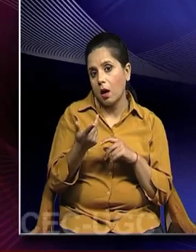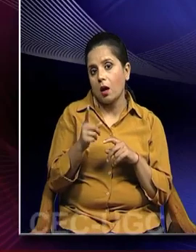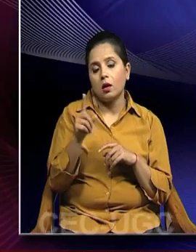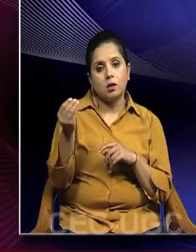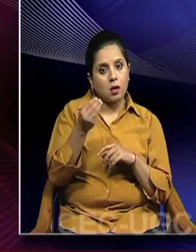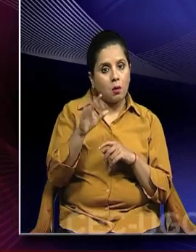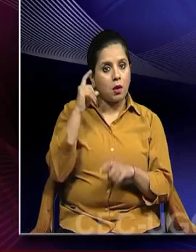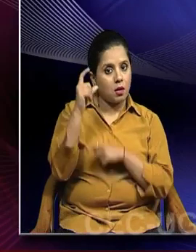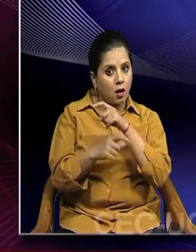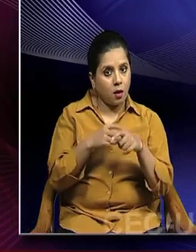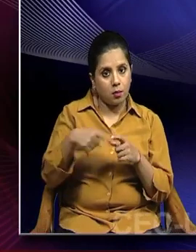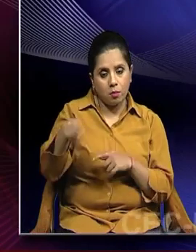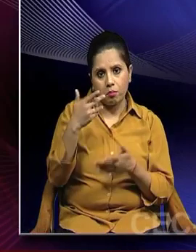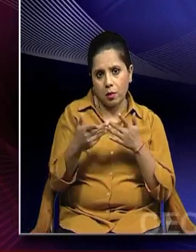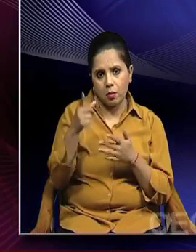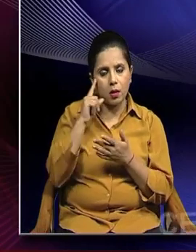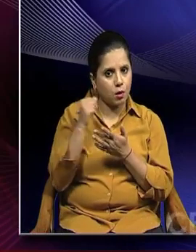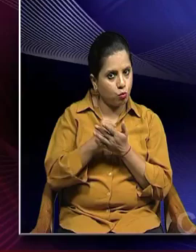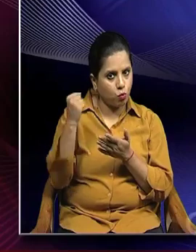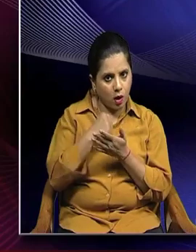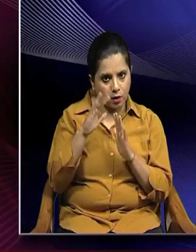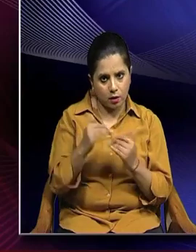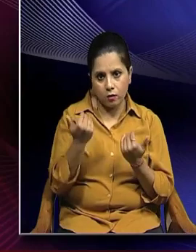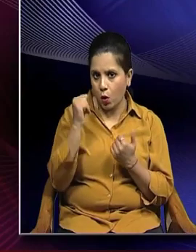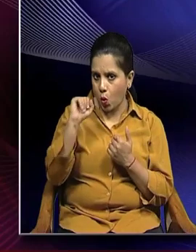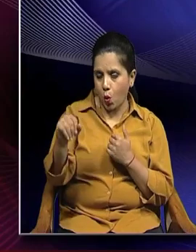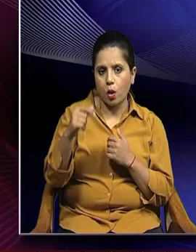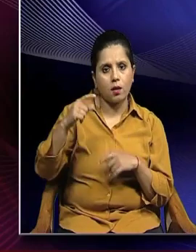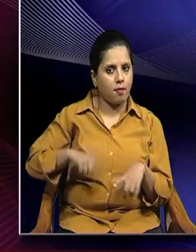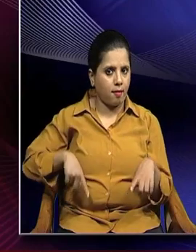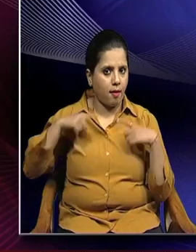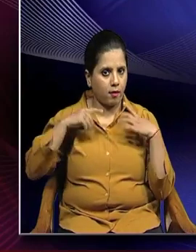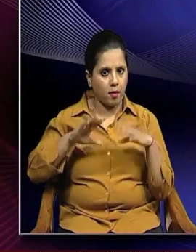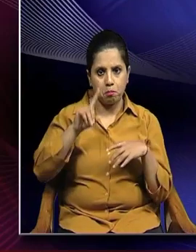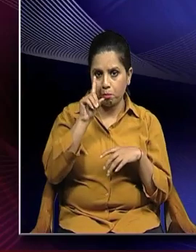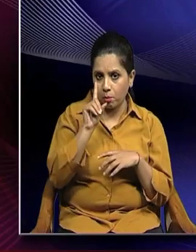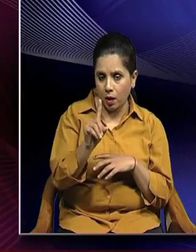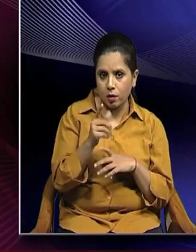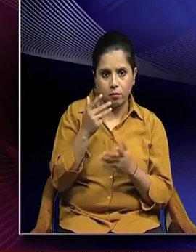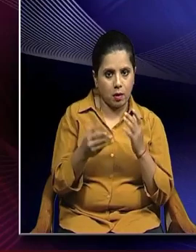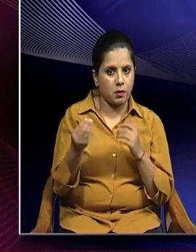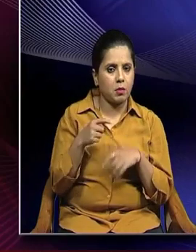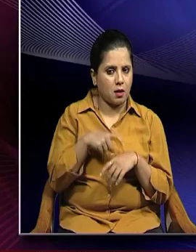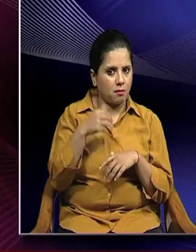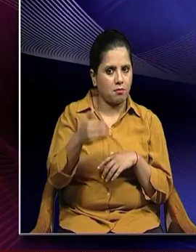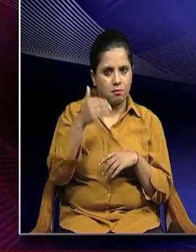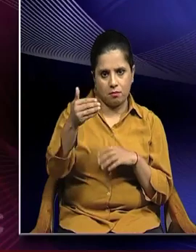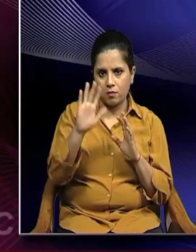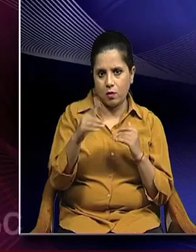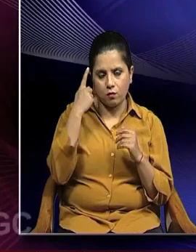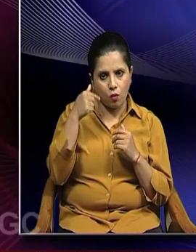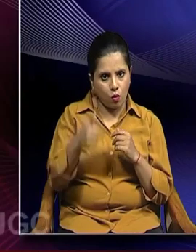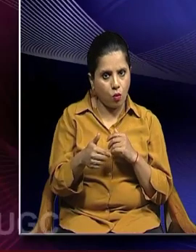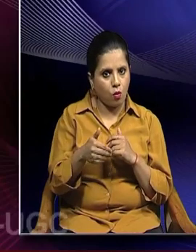the companies, they might be practicing it in their individual life, but yes, it may take some time for it